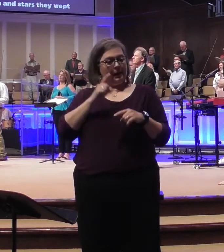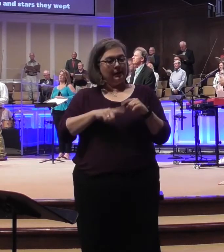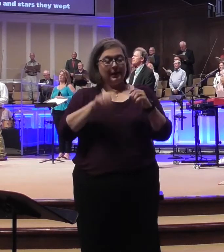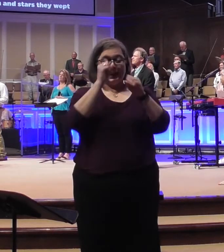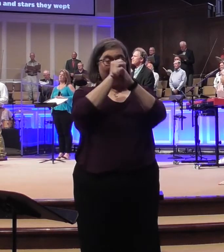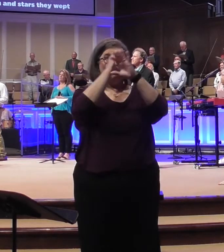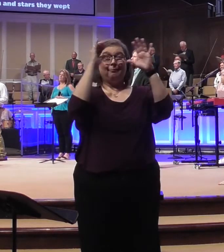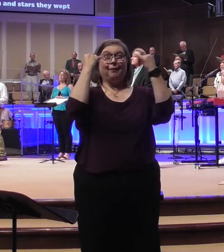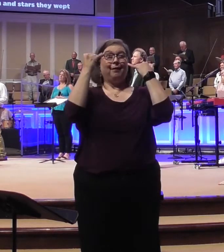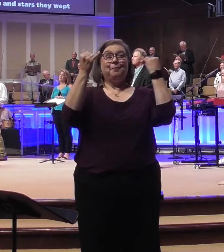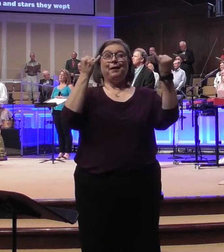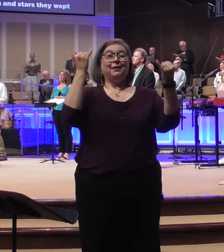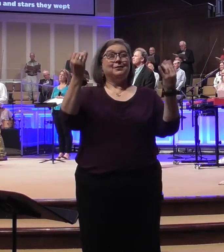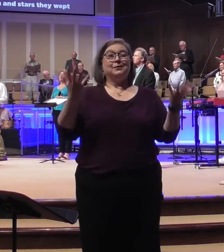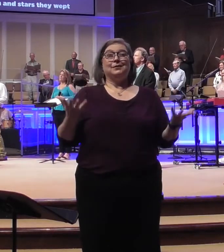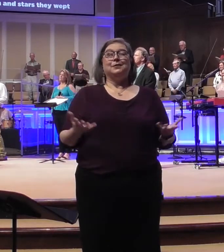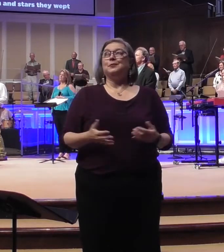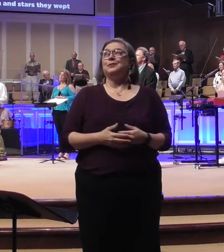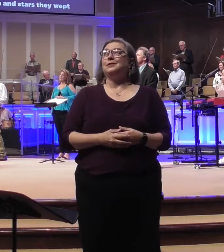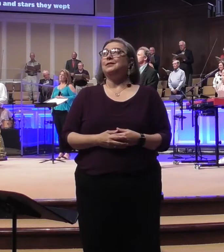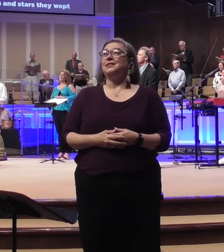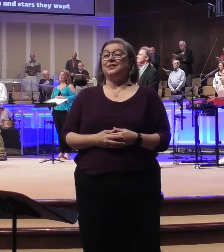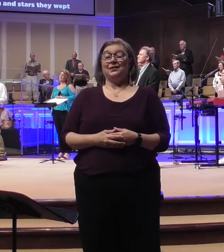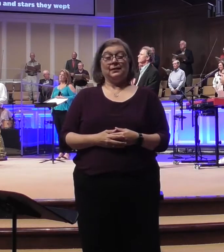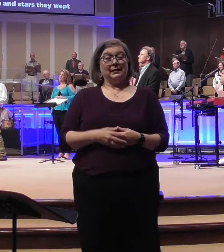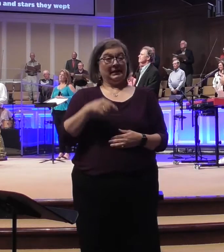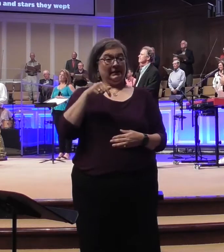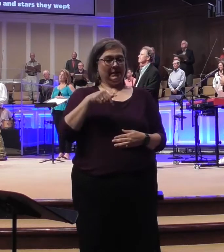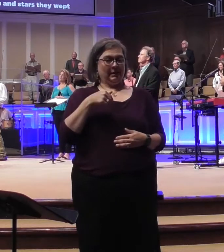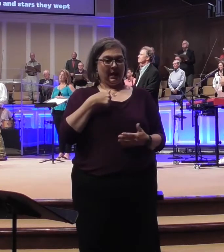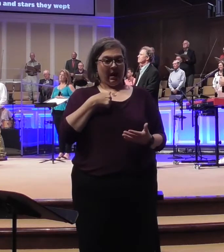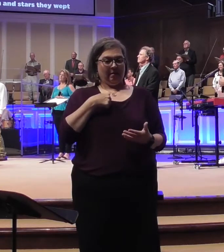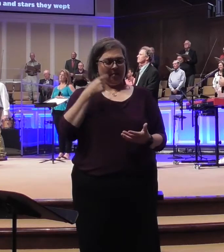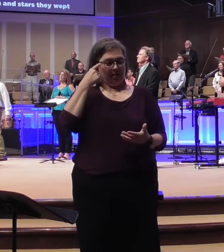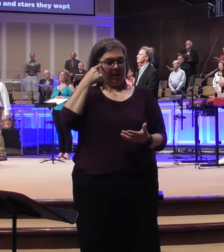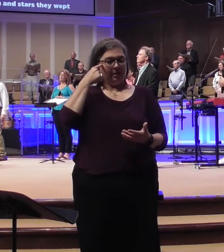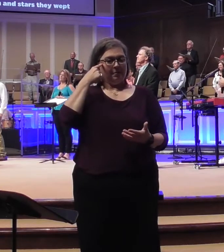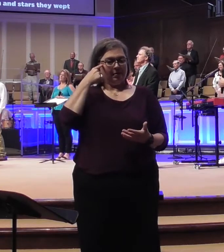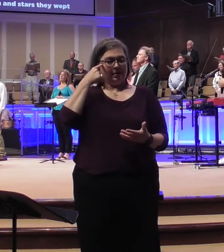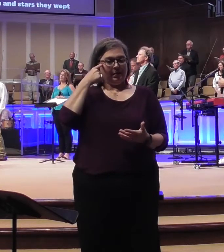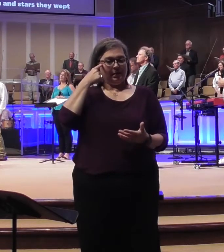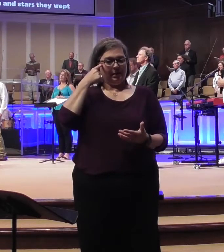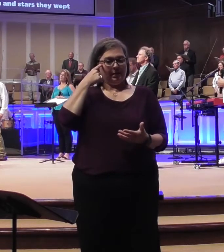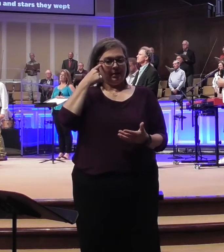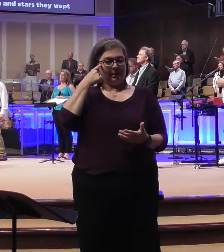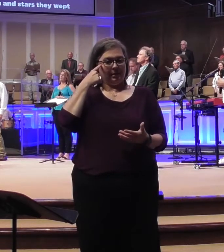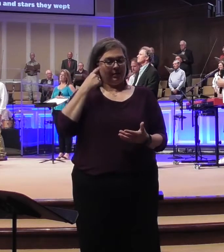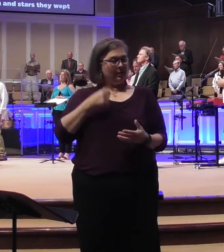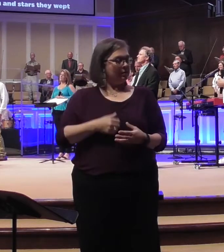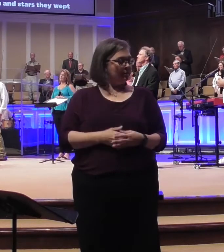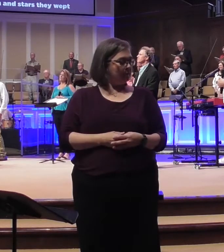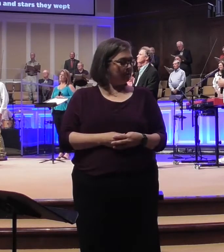I can't imagine it, because this is what I think about, and I'm humbled